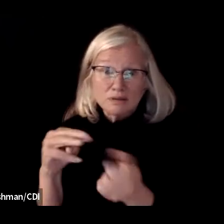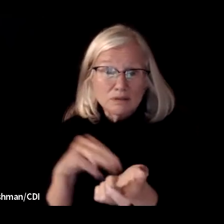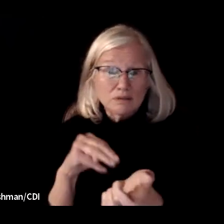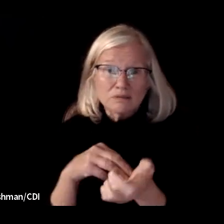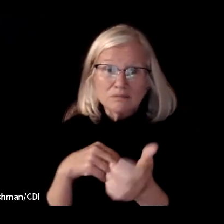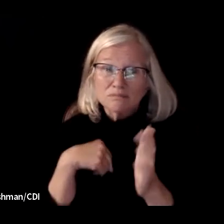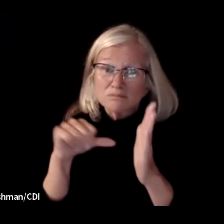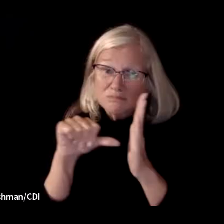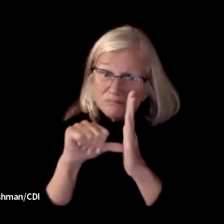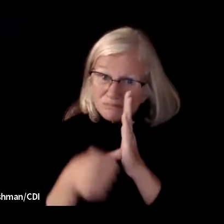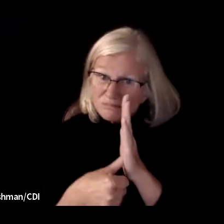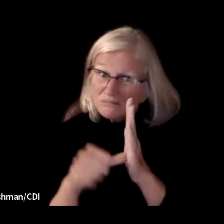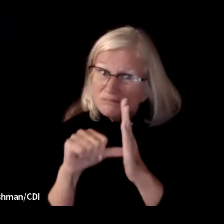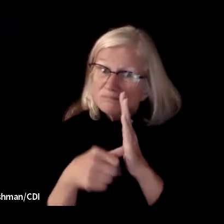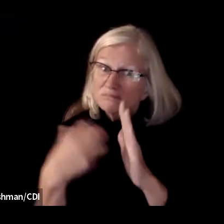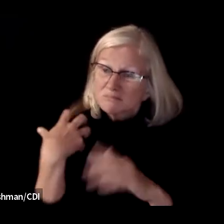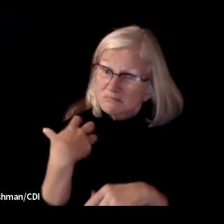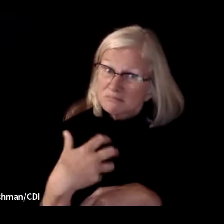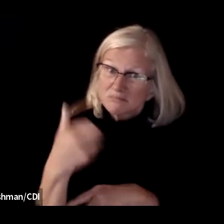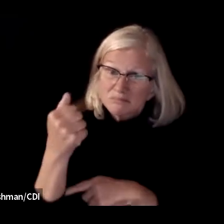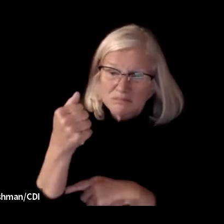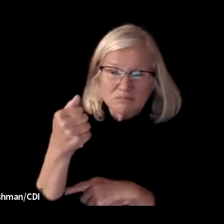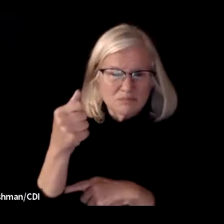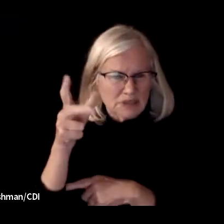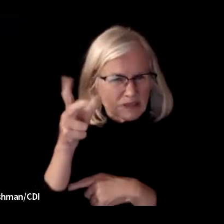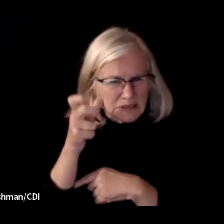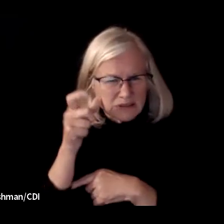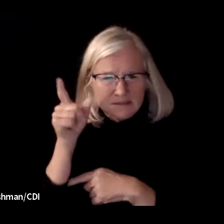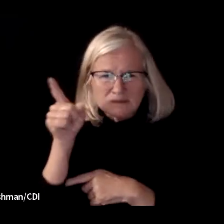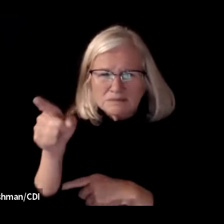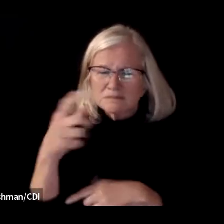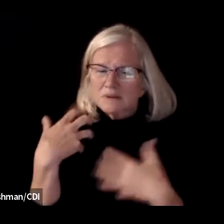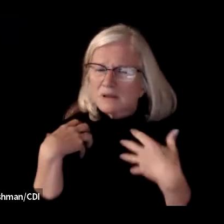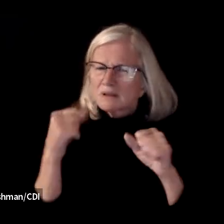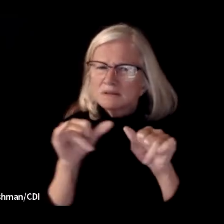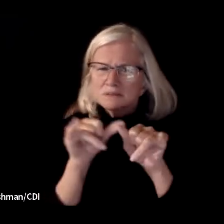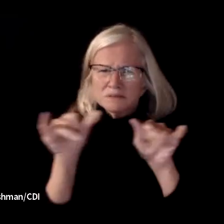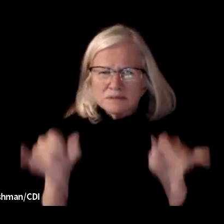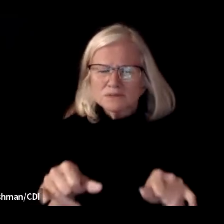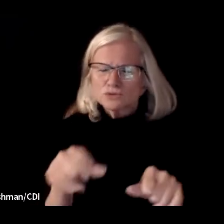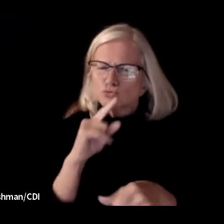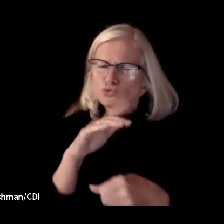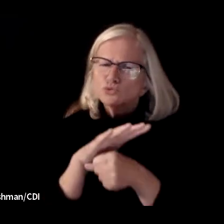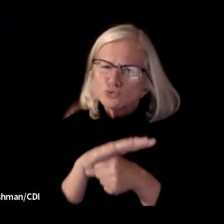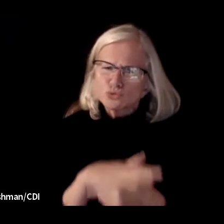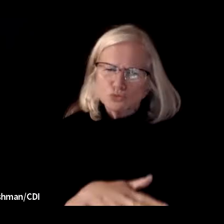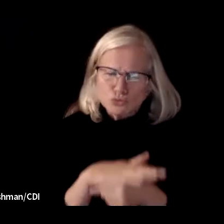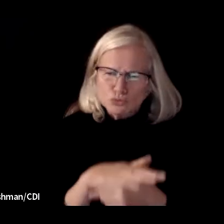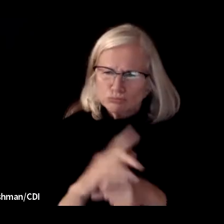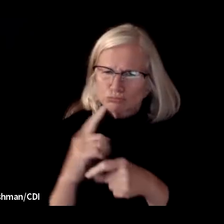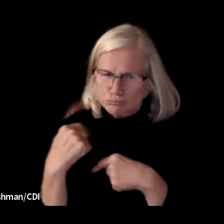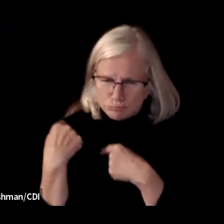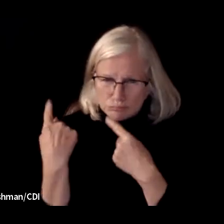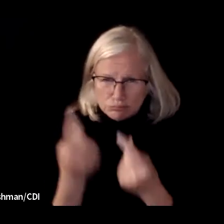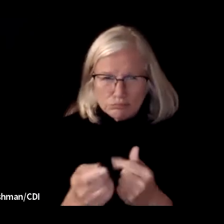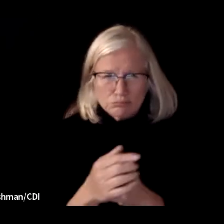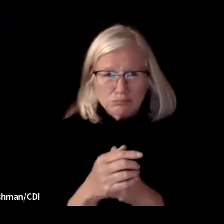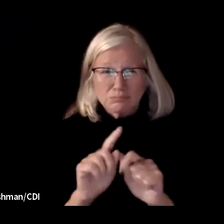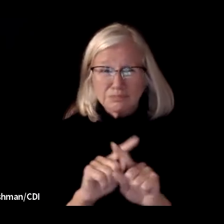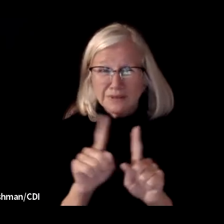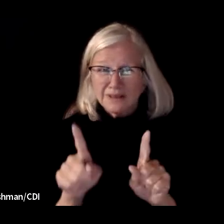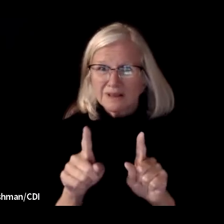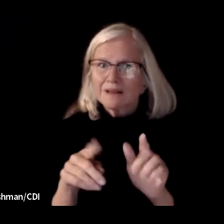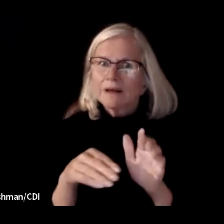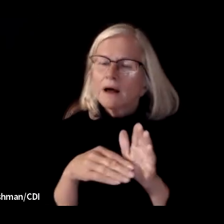Every element of our health system is incredibly stressed, and it has been for a long time, and it just keeps building. We're once